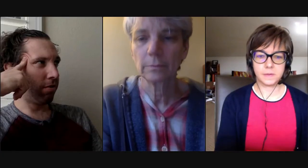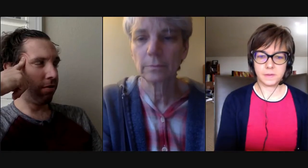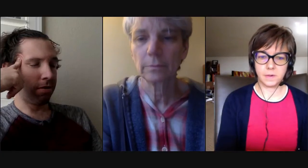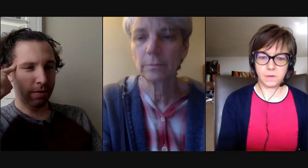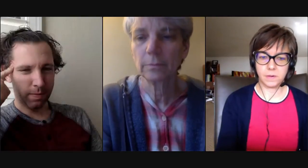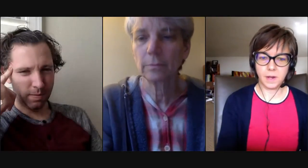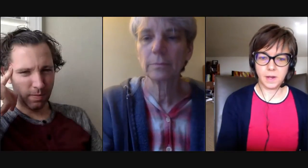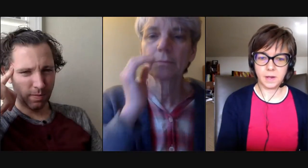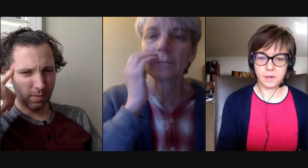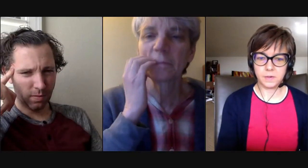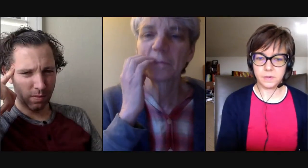call to action.